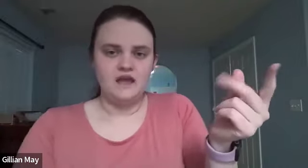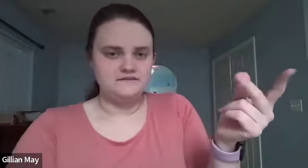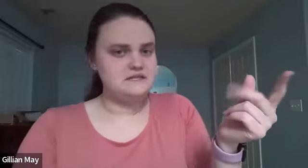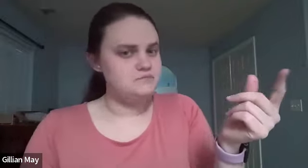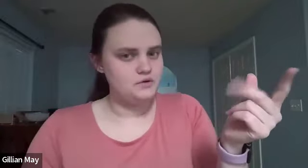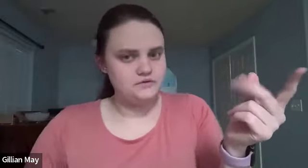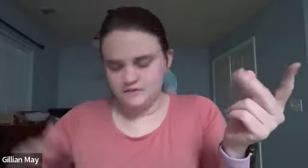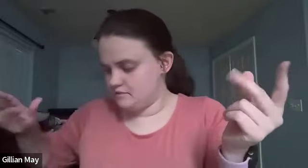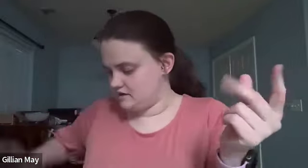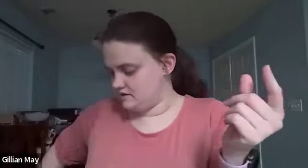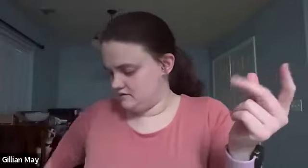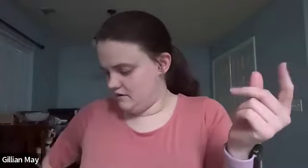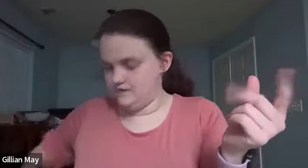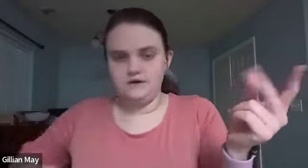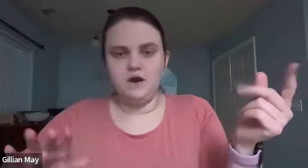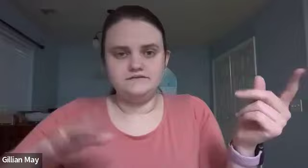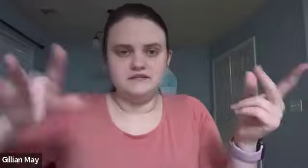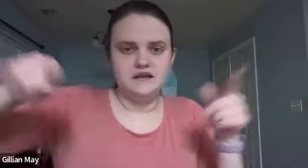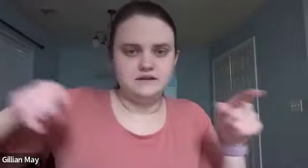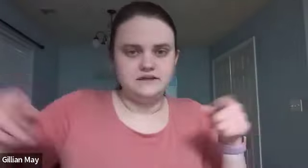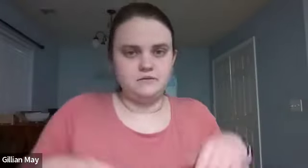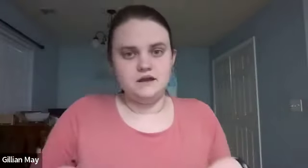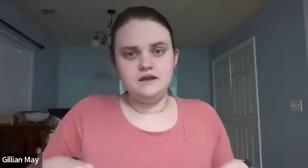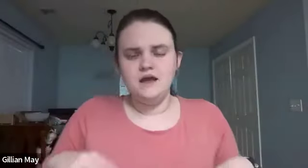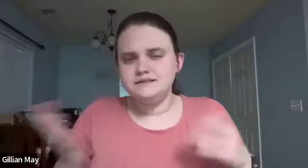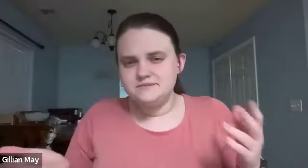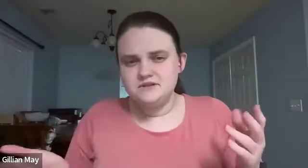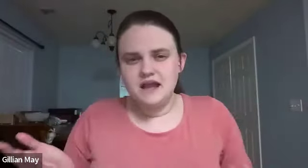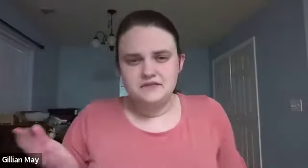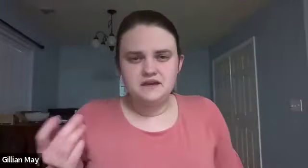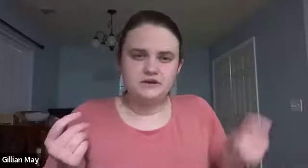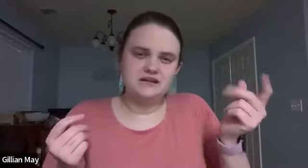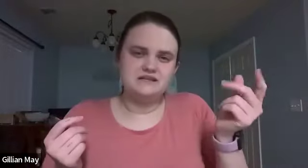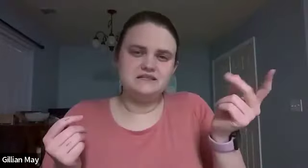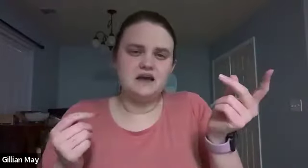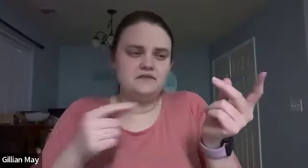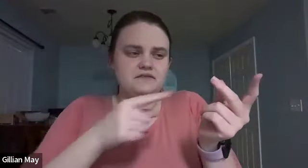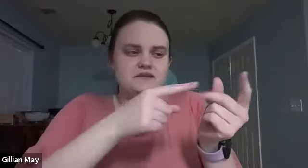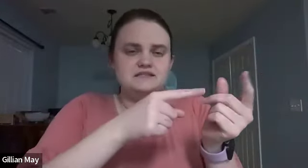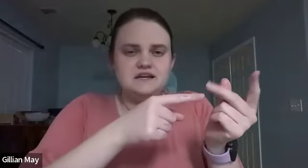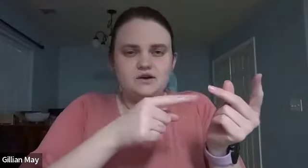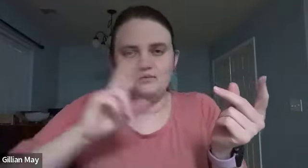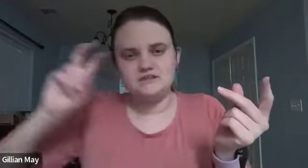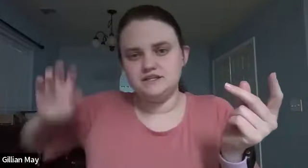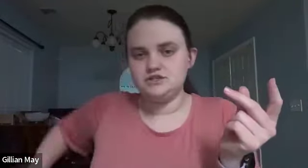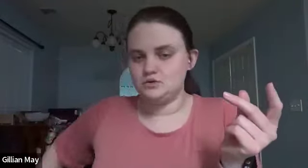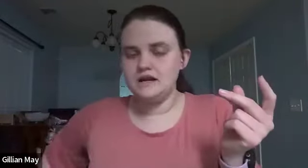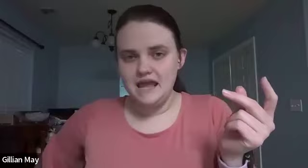I've seen both of them very often. It kind of either way. Typically, I think what it is that this is like almost like